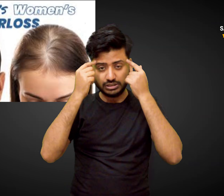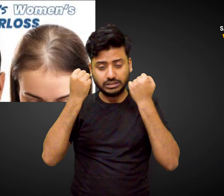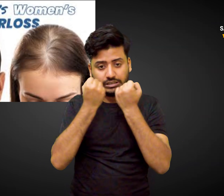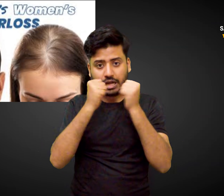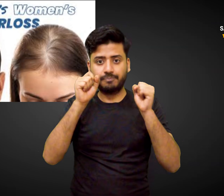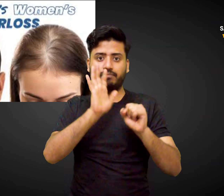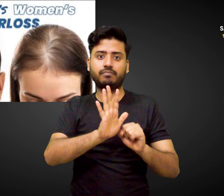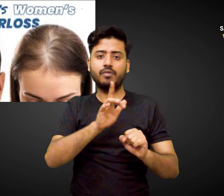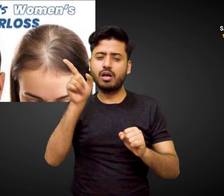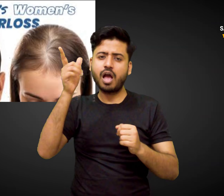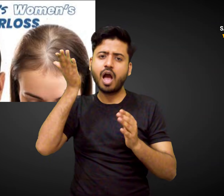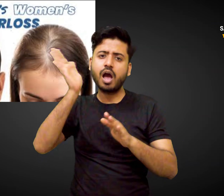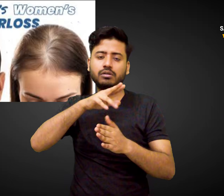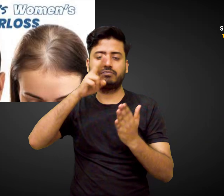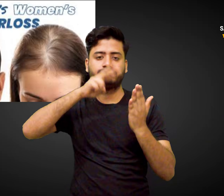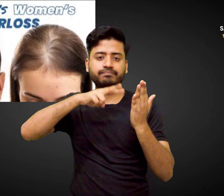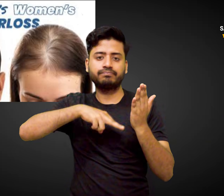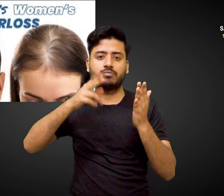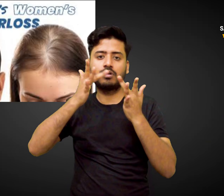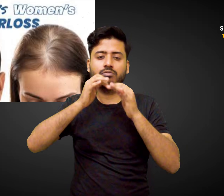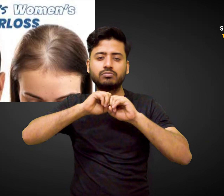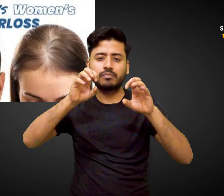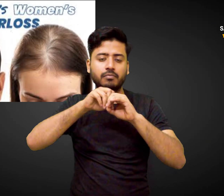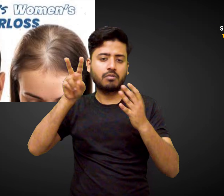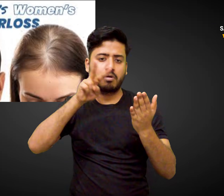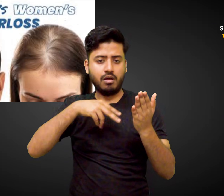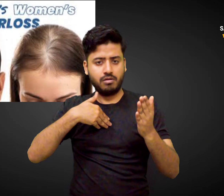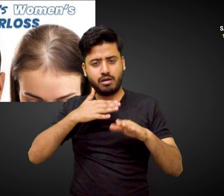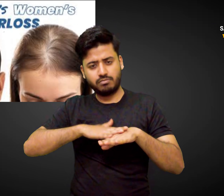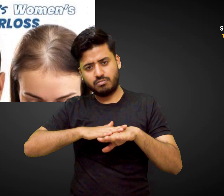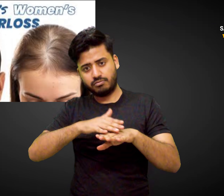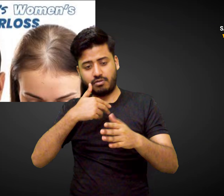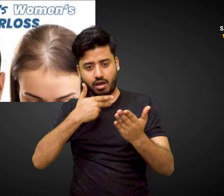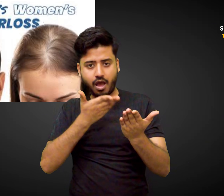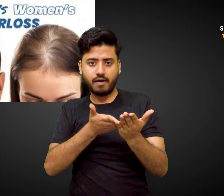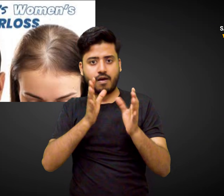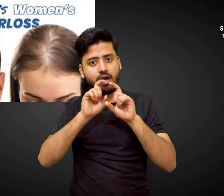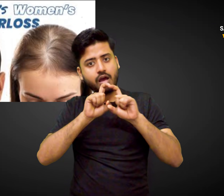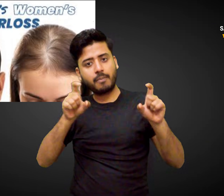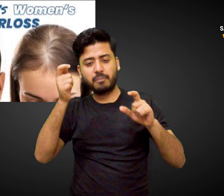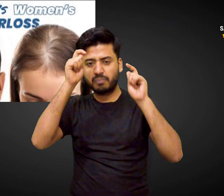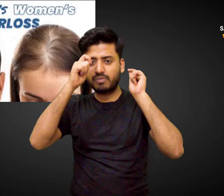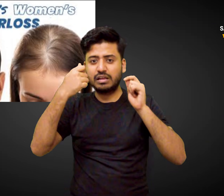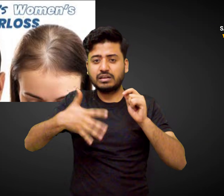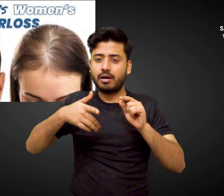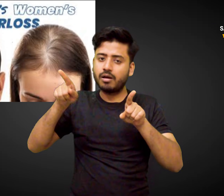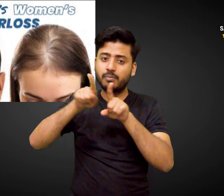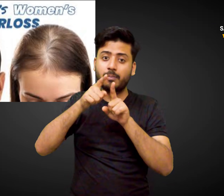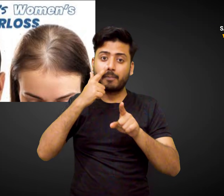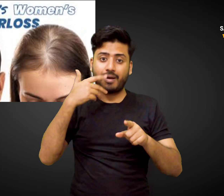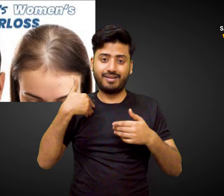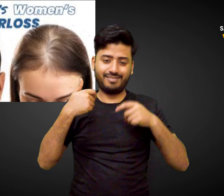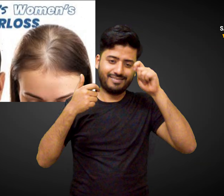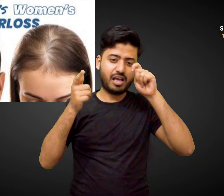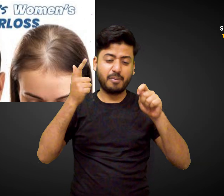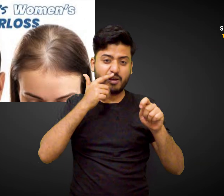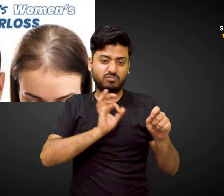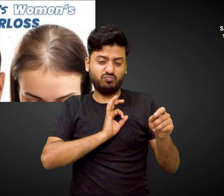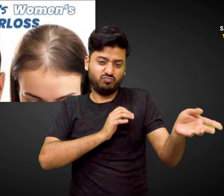Apply a leave-in conditioner to keep hair hydrated and ensure your hair is 100% dry before putting on a cap to prevent breakage